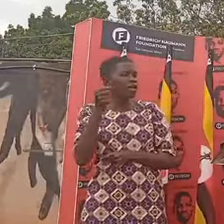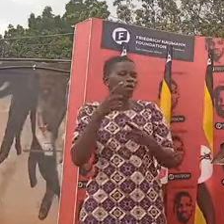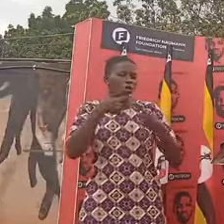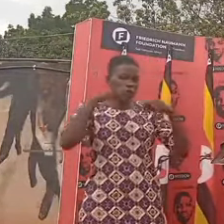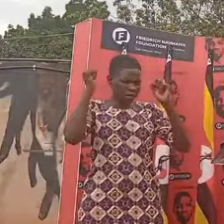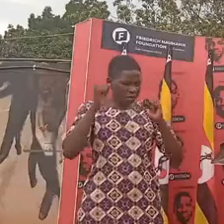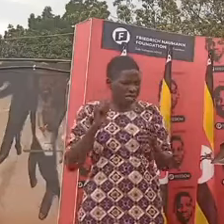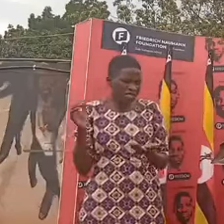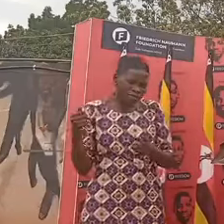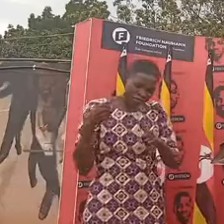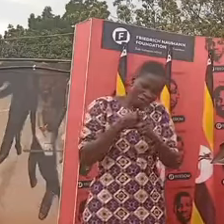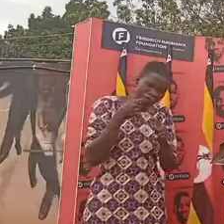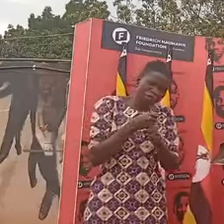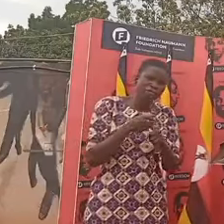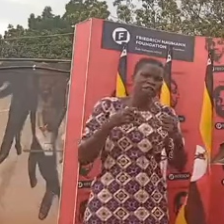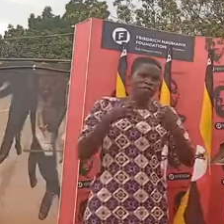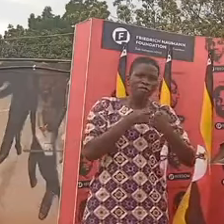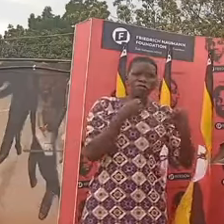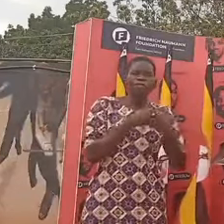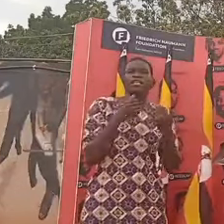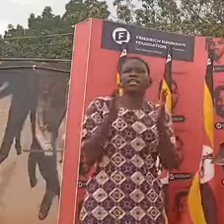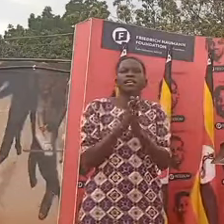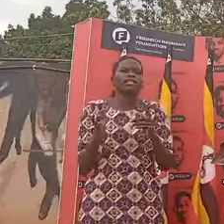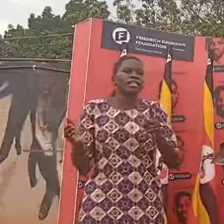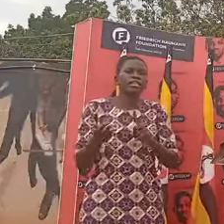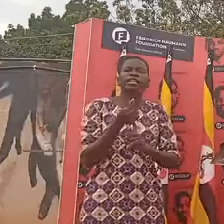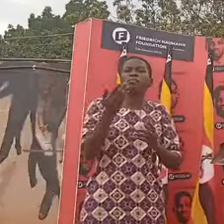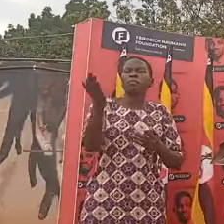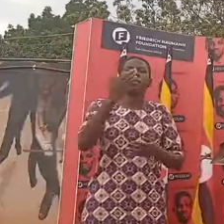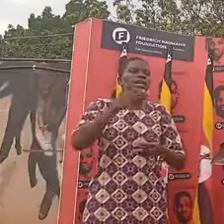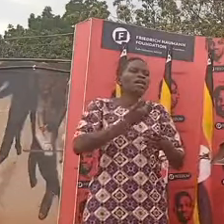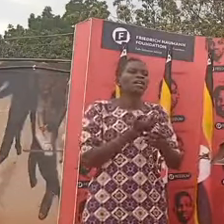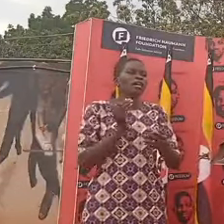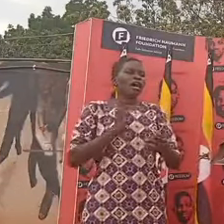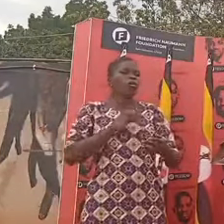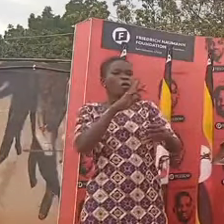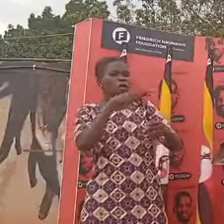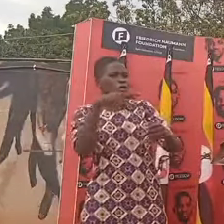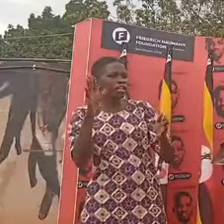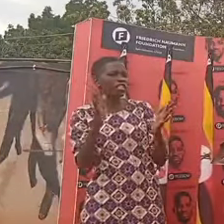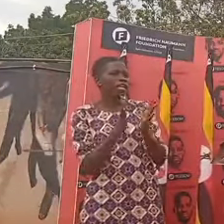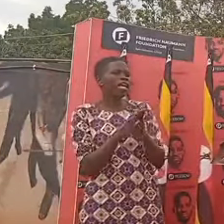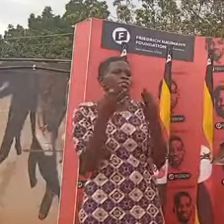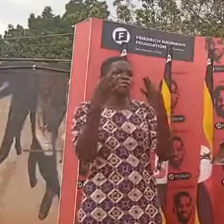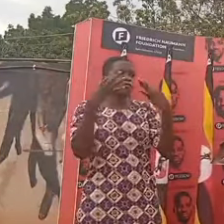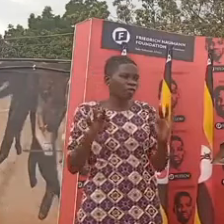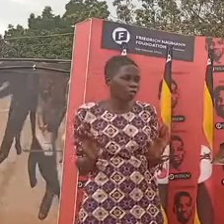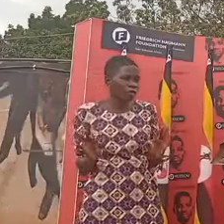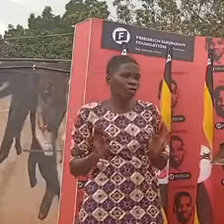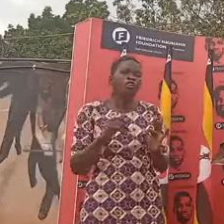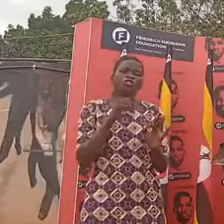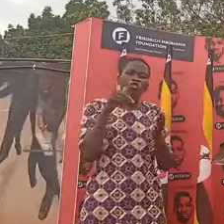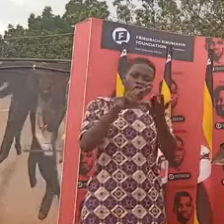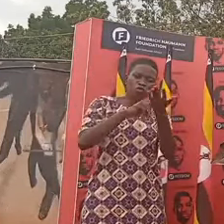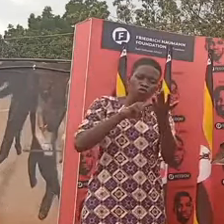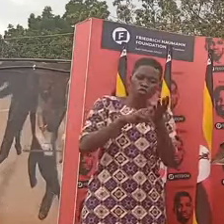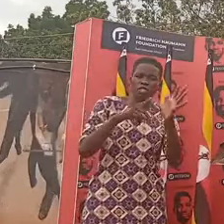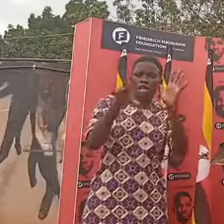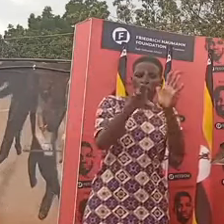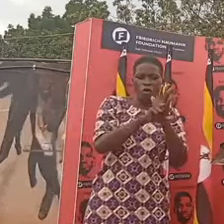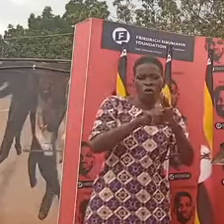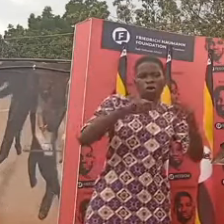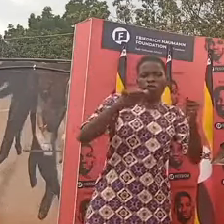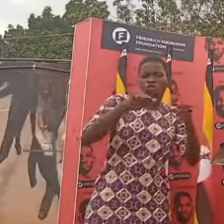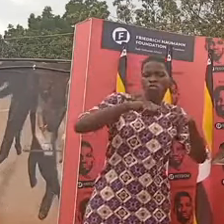nga tusobola okukozesa obukulembeze okubeera nga tuteeka amateeka mu nkola oba obutakozesa amateeka okutulugunya bannayuganda abatalina